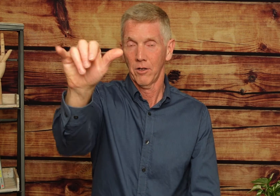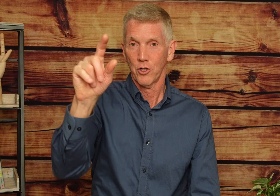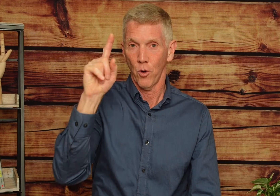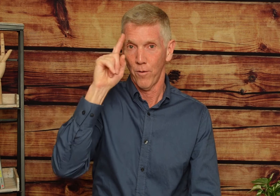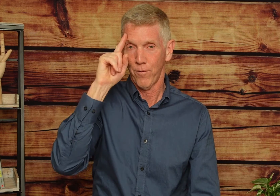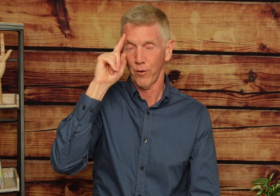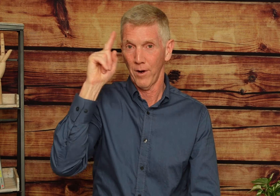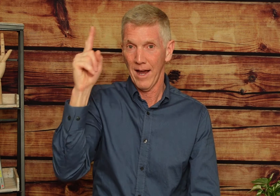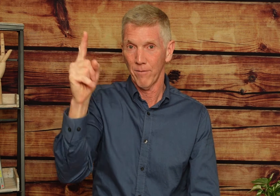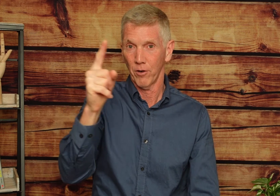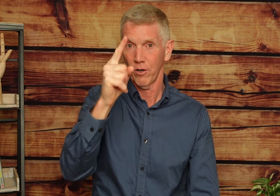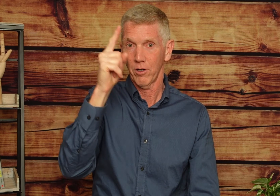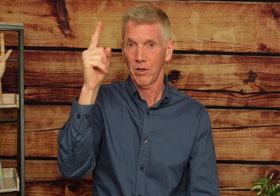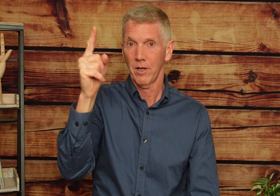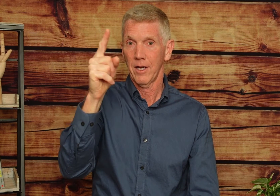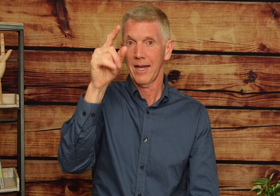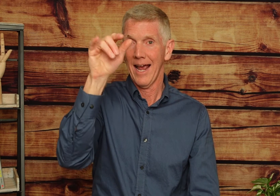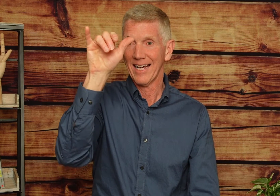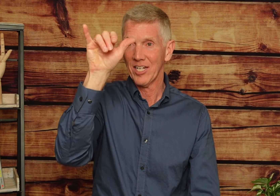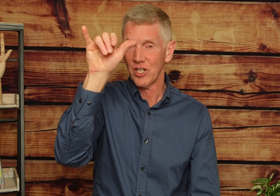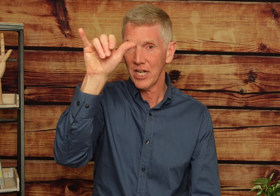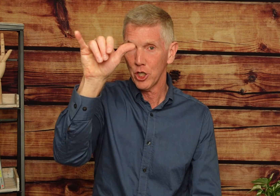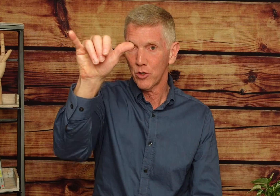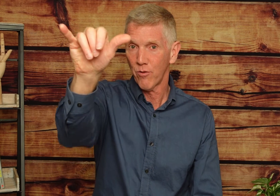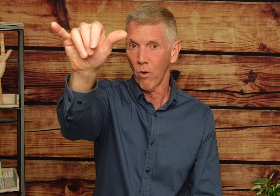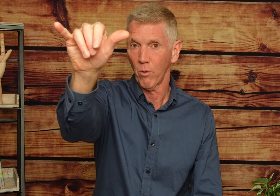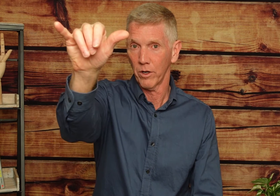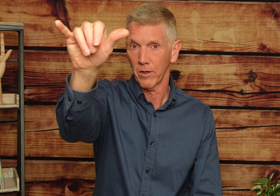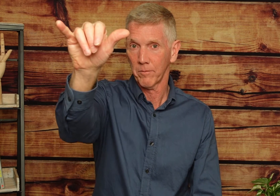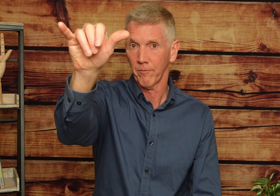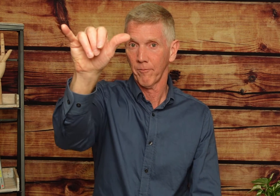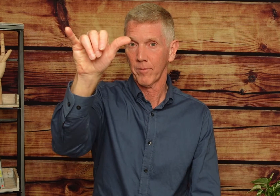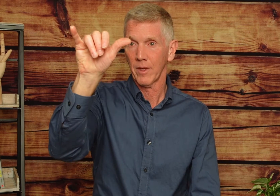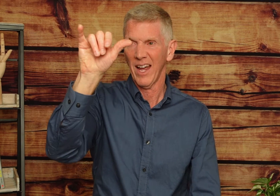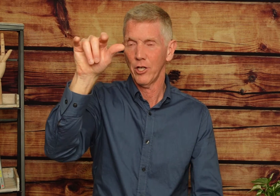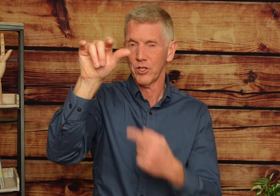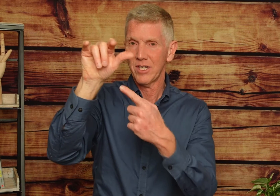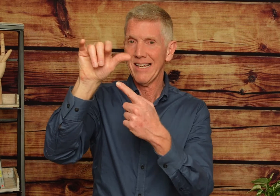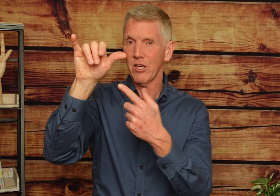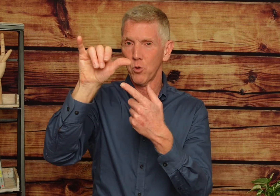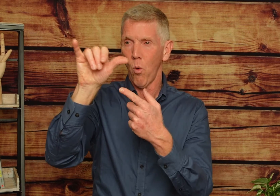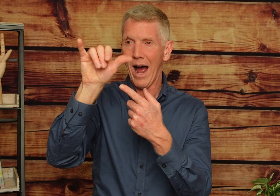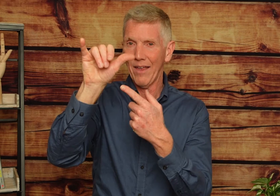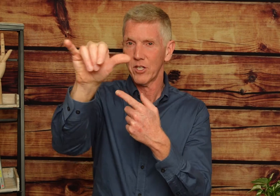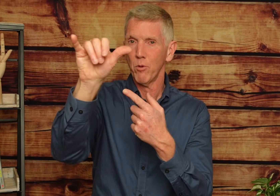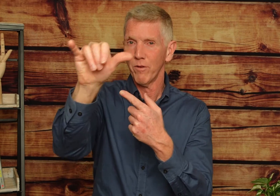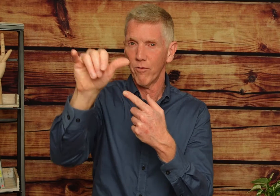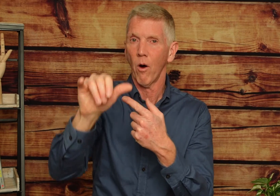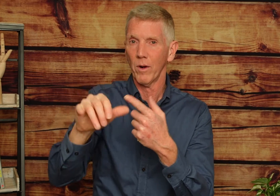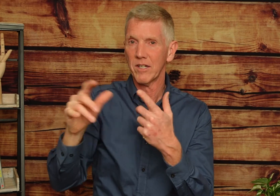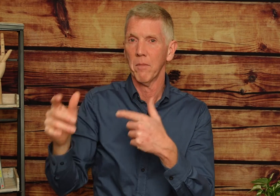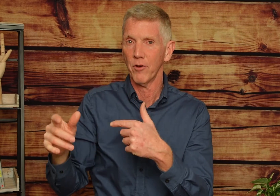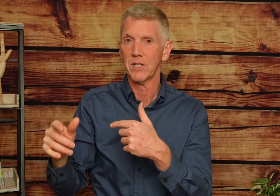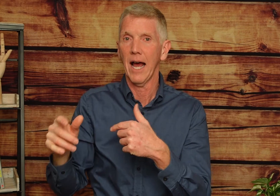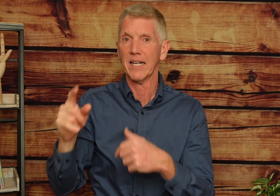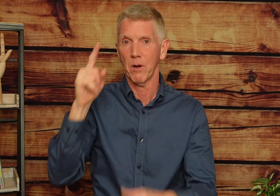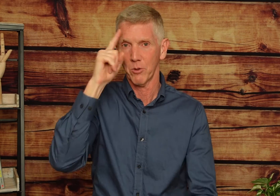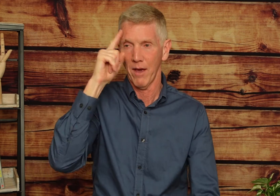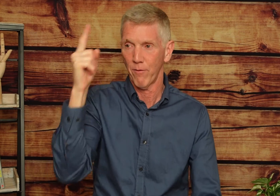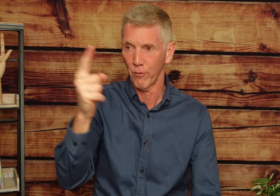so forever, and it continues forward. And you'll see this Y, this moving forward in some other signs. So we have